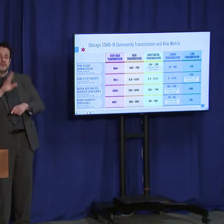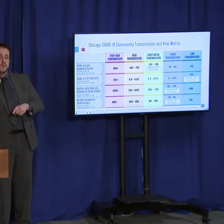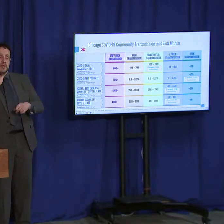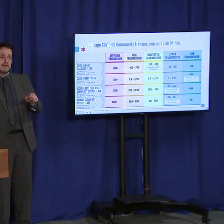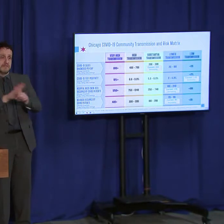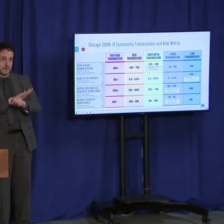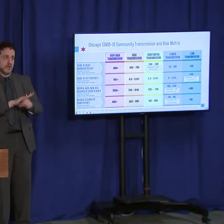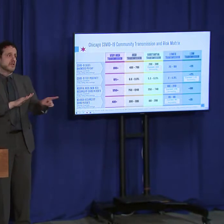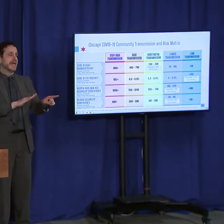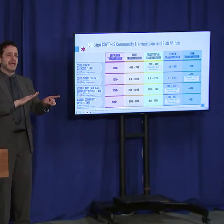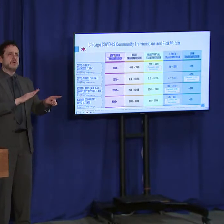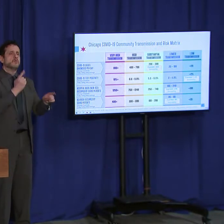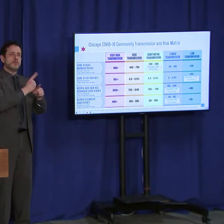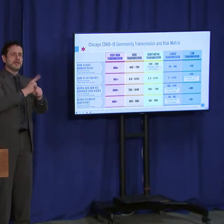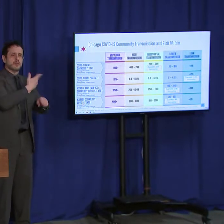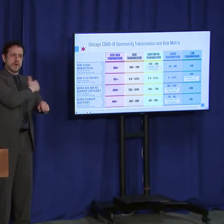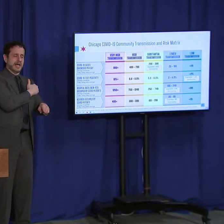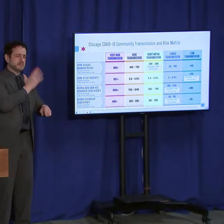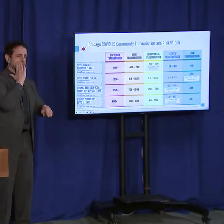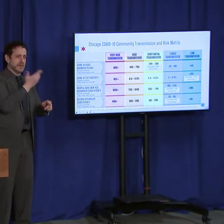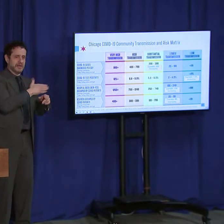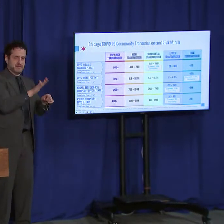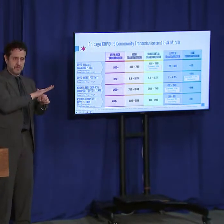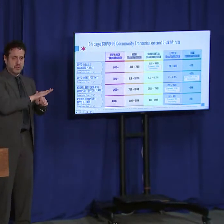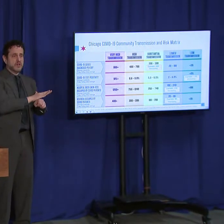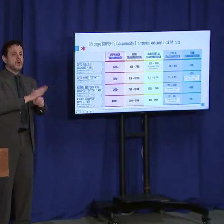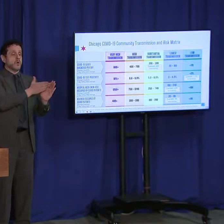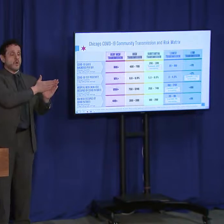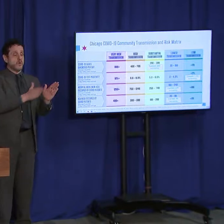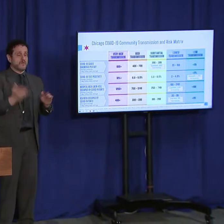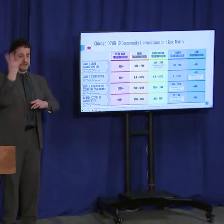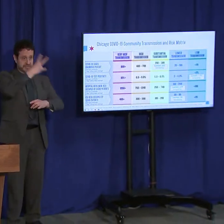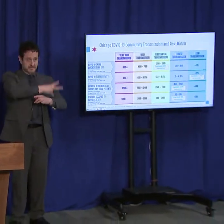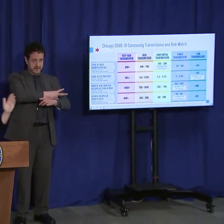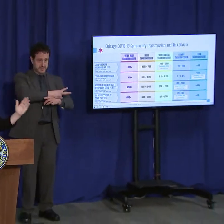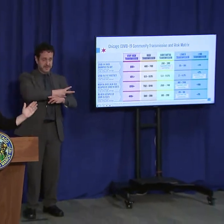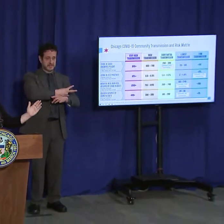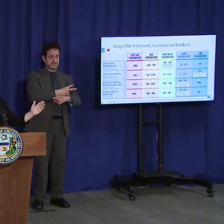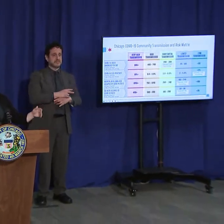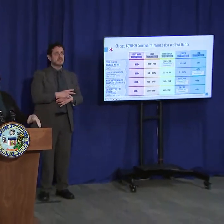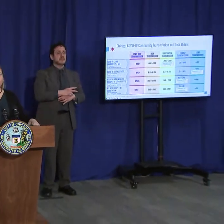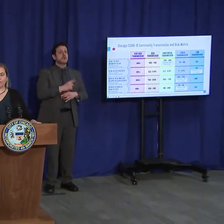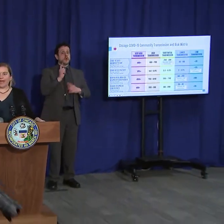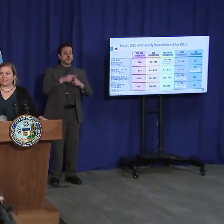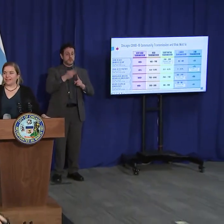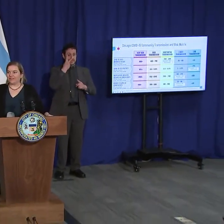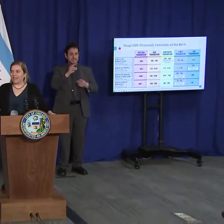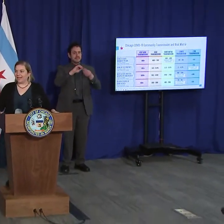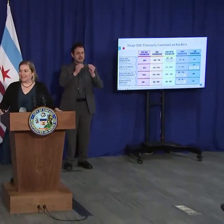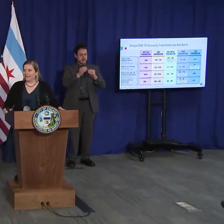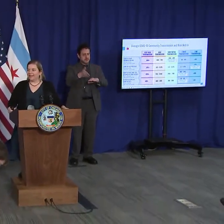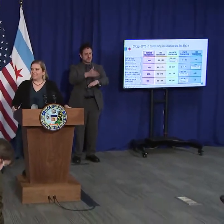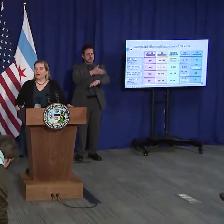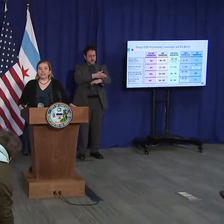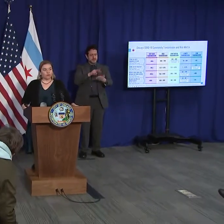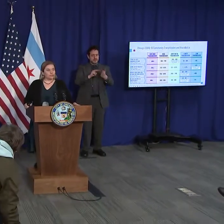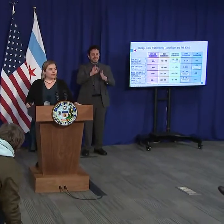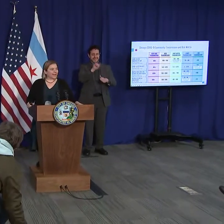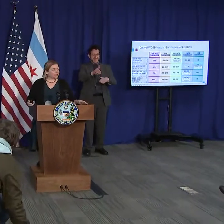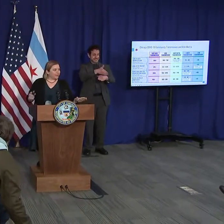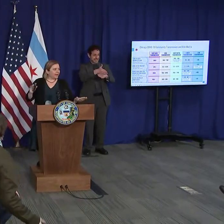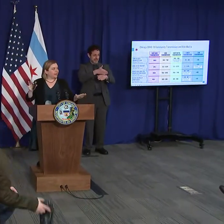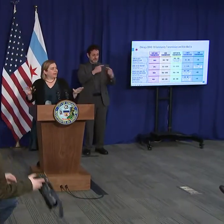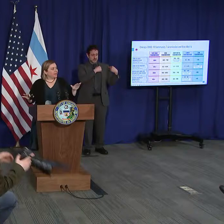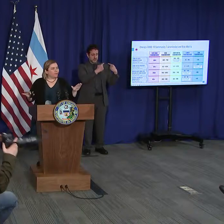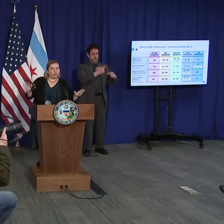these are 7-day rolling averages. So when we hit our benchmark, it means that's been the average over the past 7 days. So I told